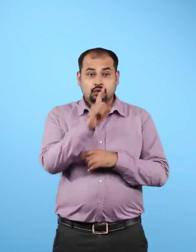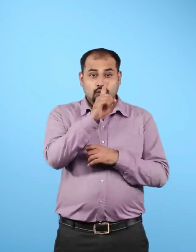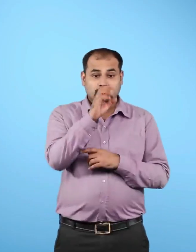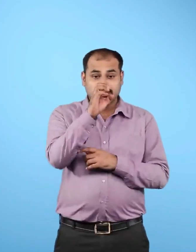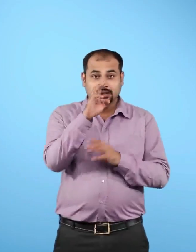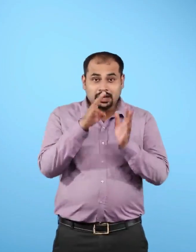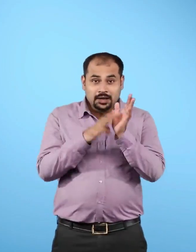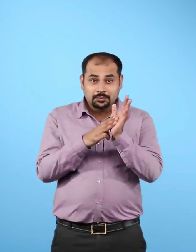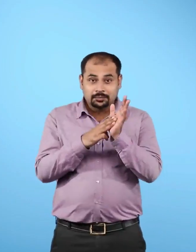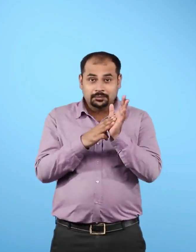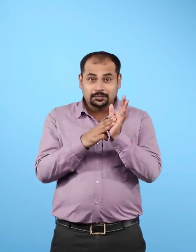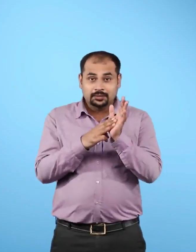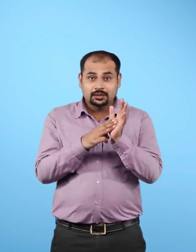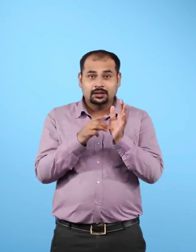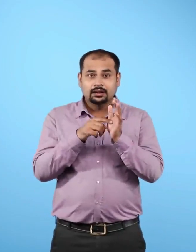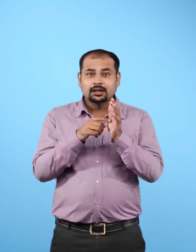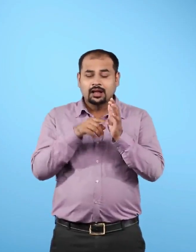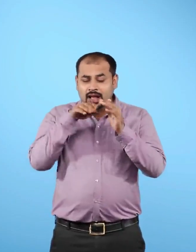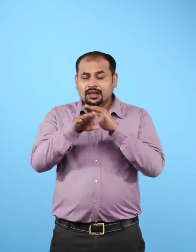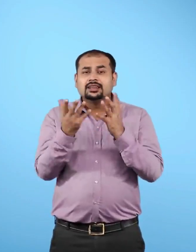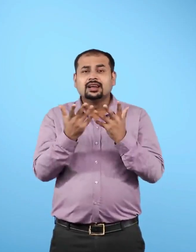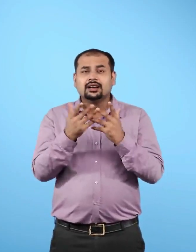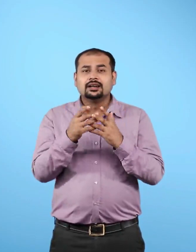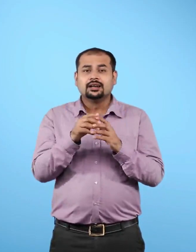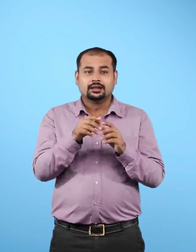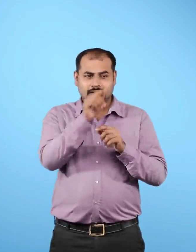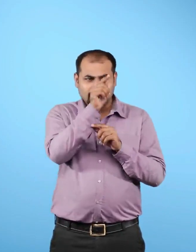Here 1 centimeter has 10 equal parts.